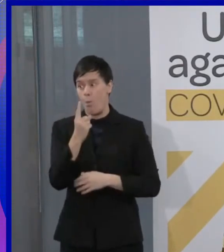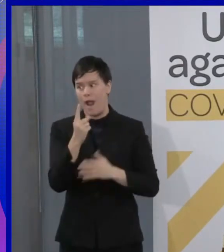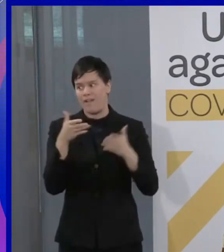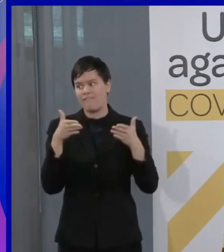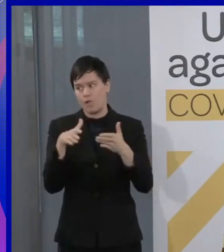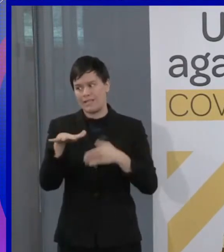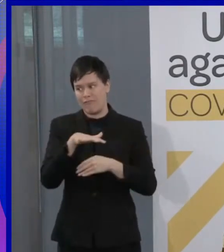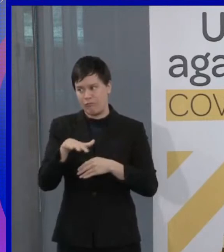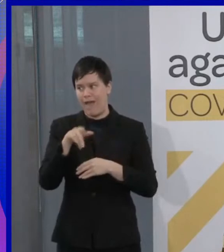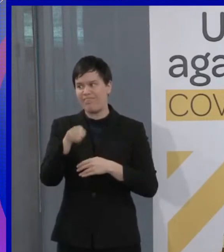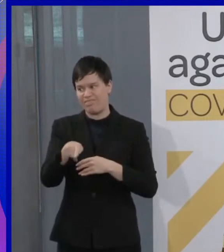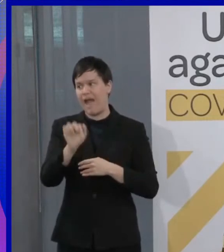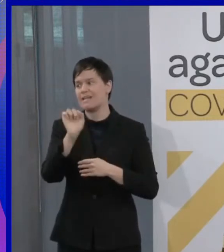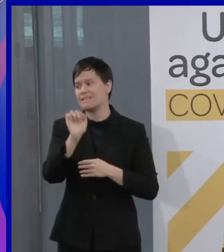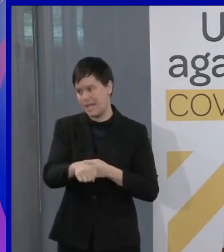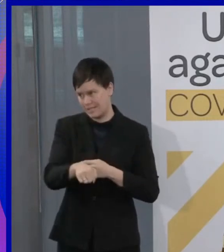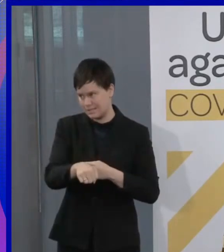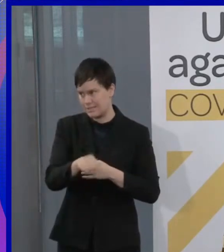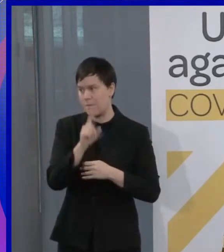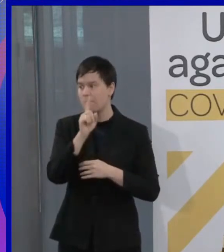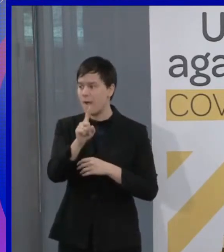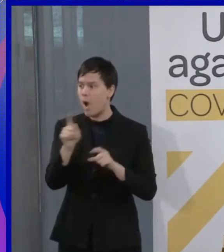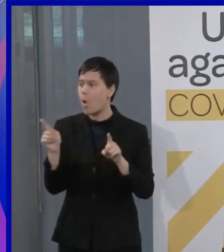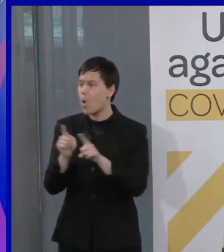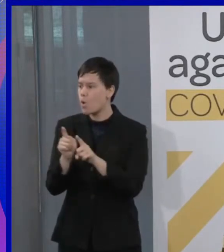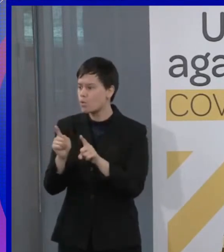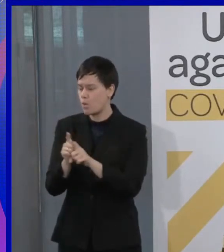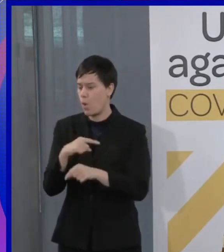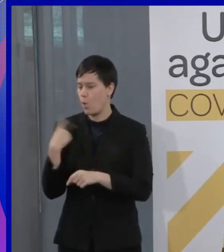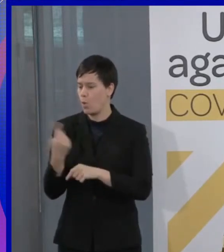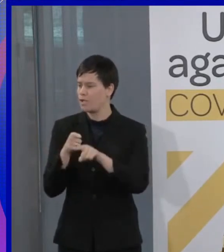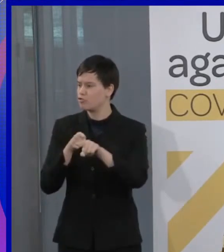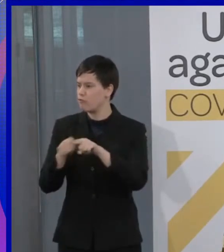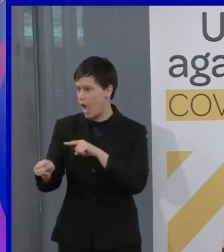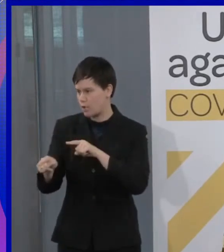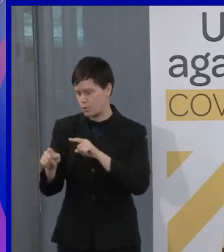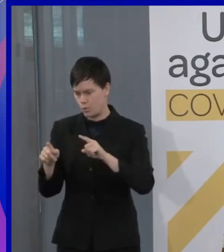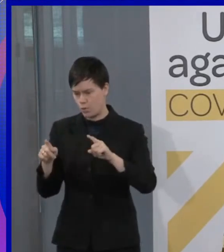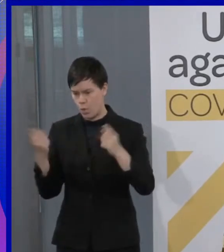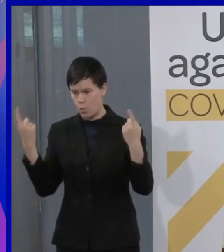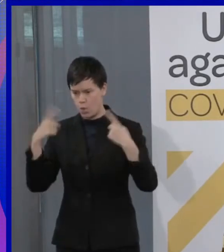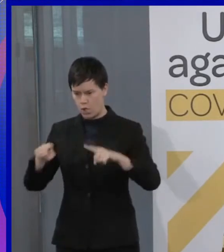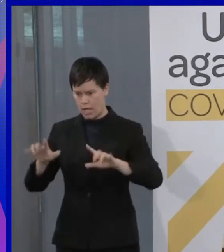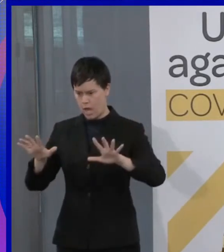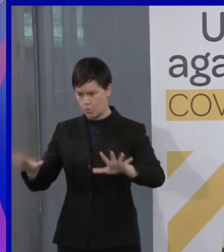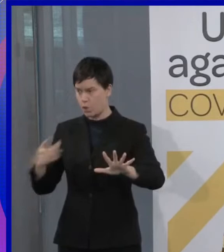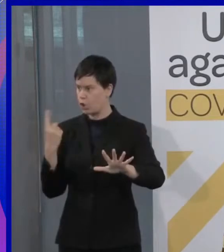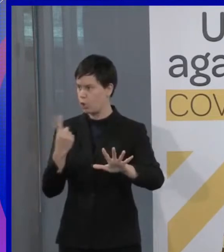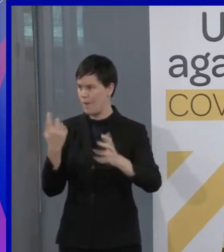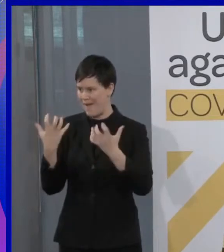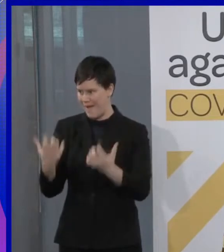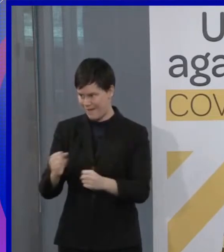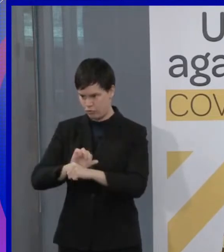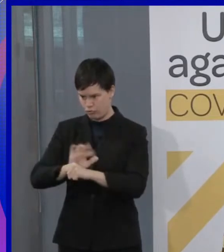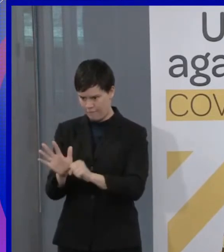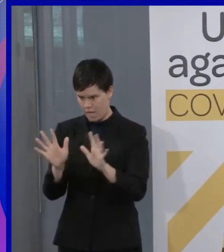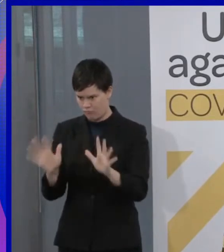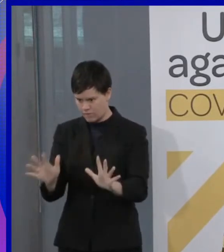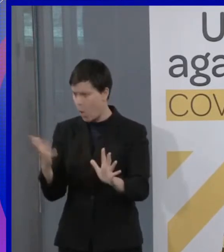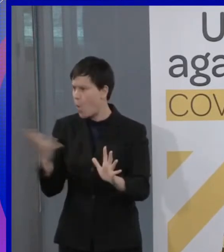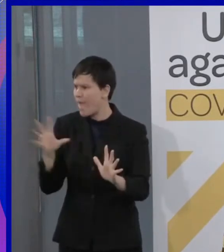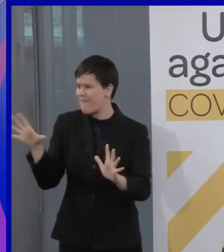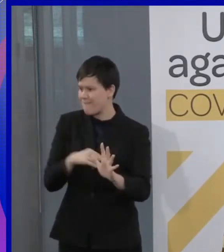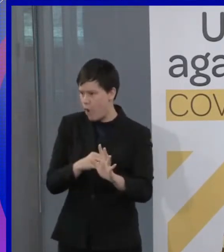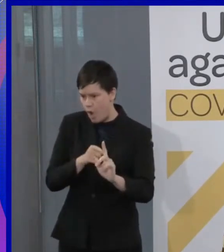is on course on mapping the full extent of it and the full extent of infection, and then managing